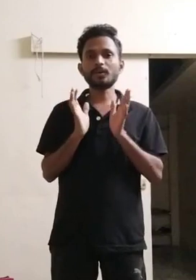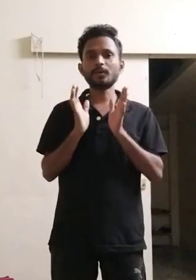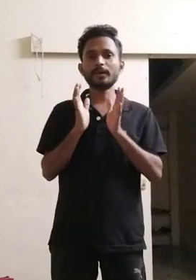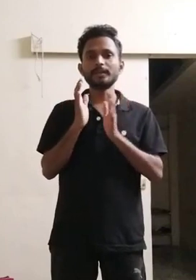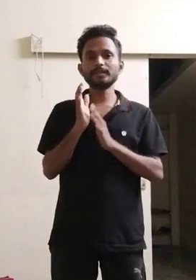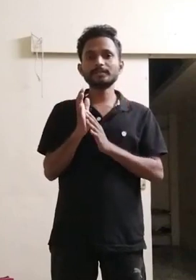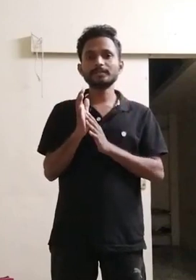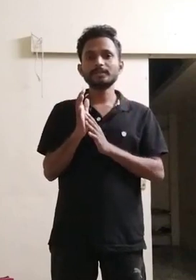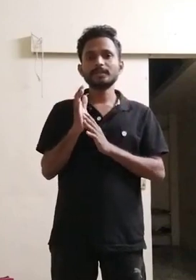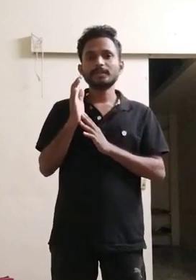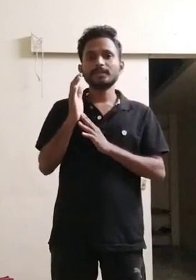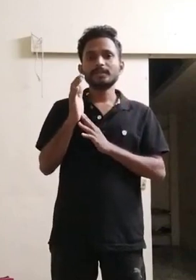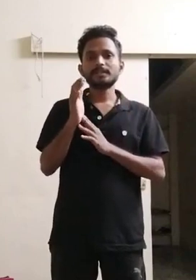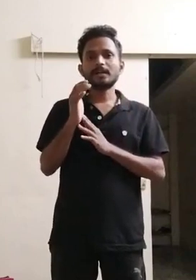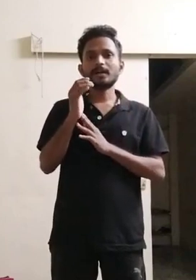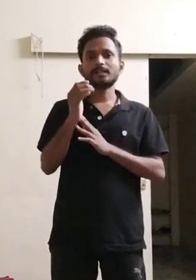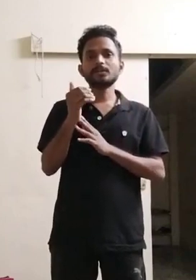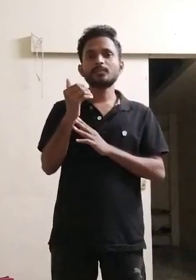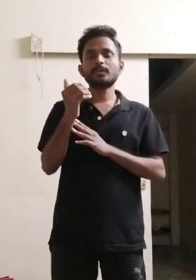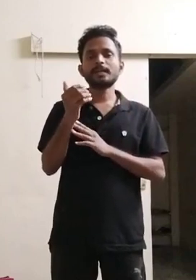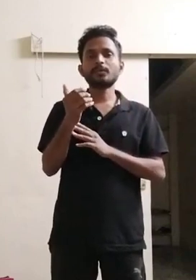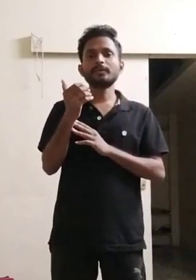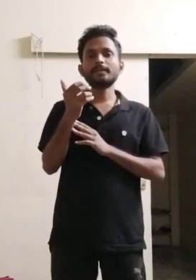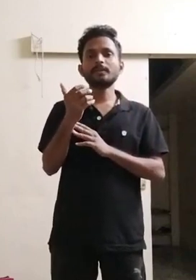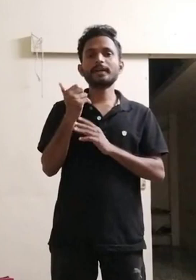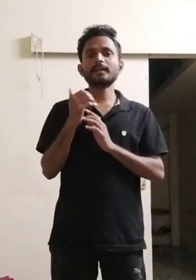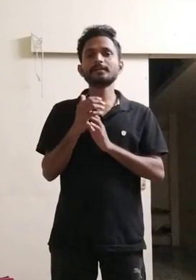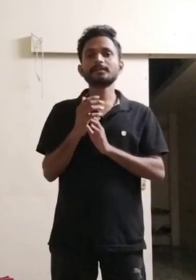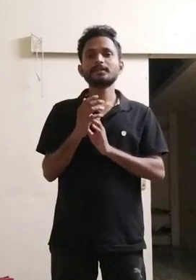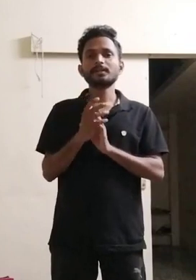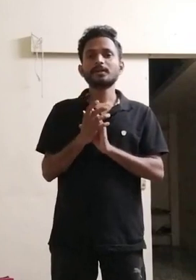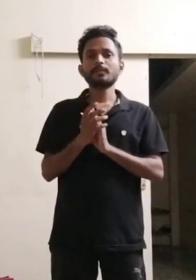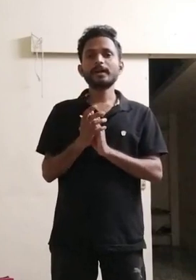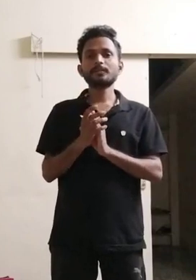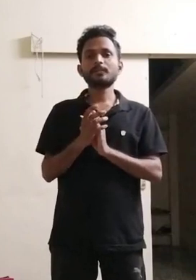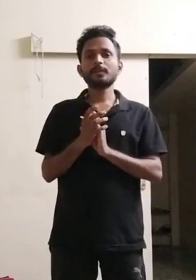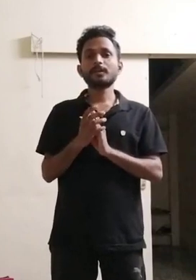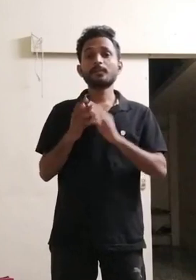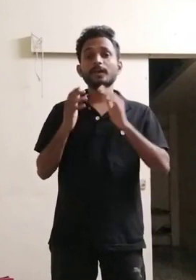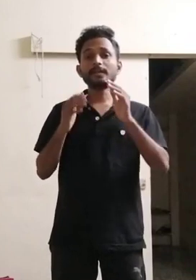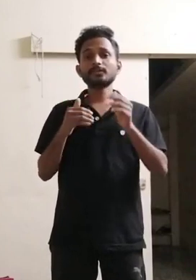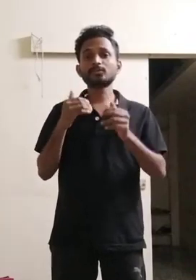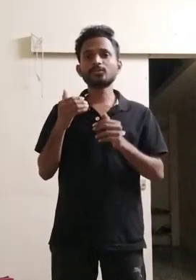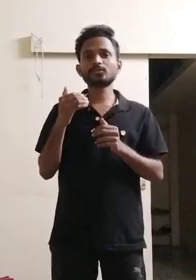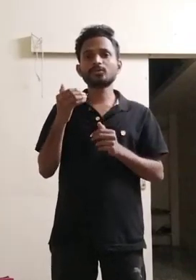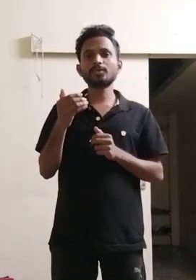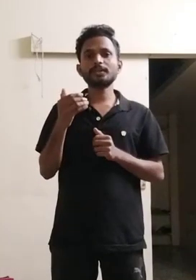all point is Java achieve platform independence by compiling source code